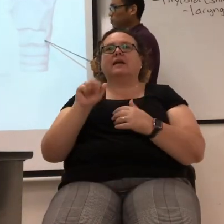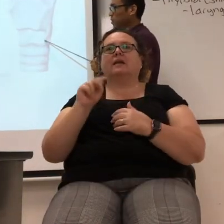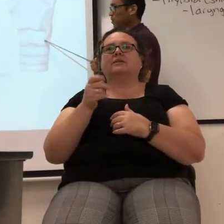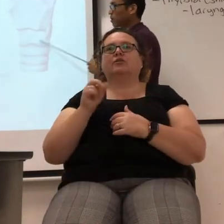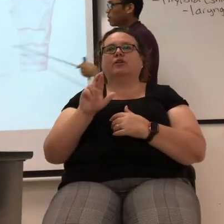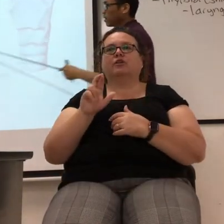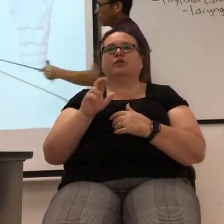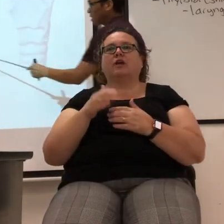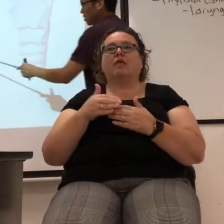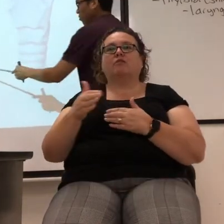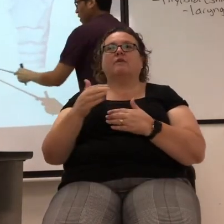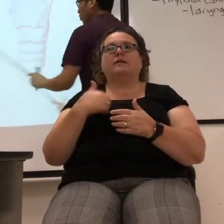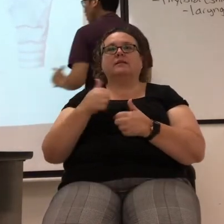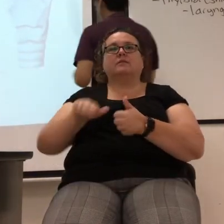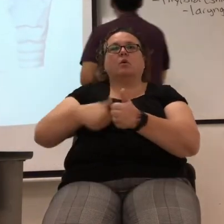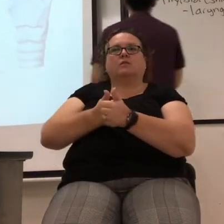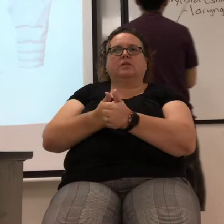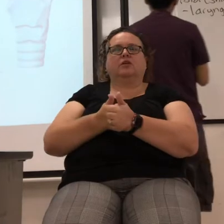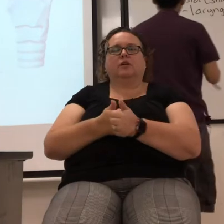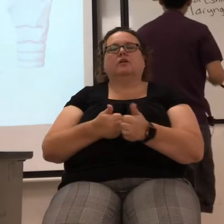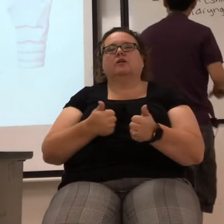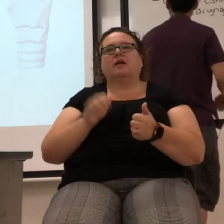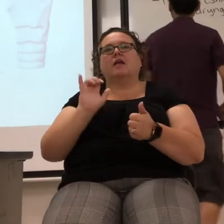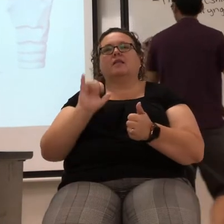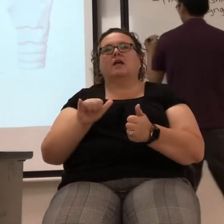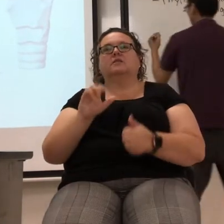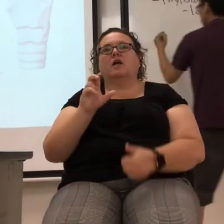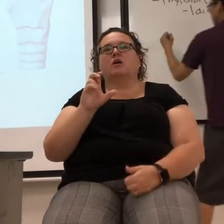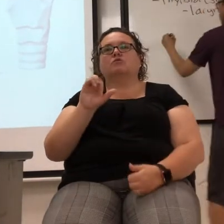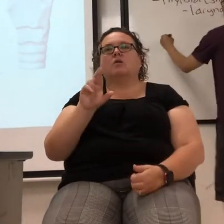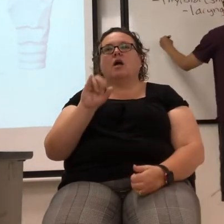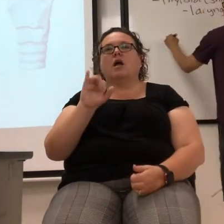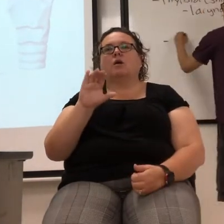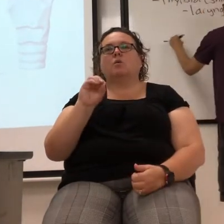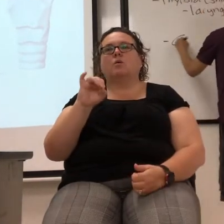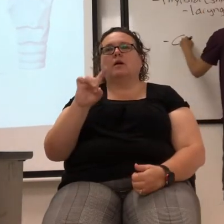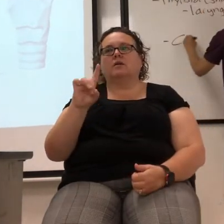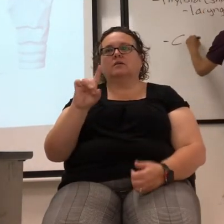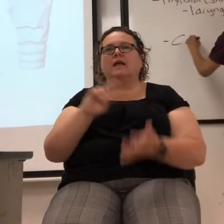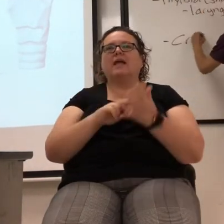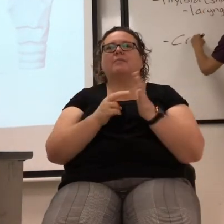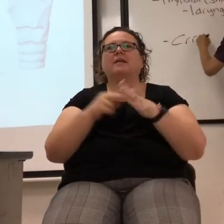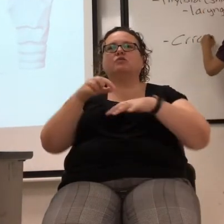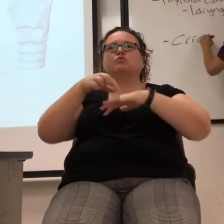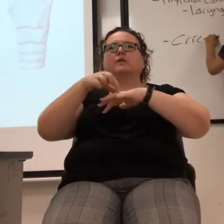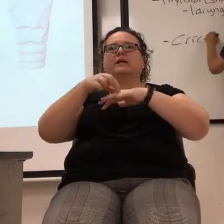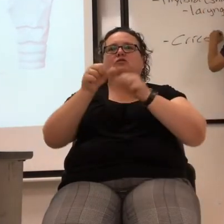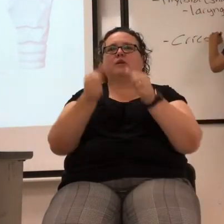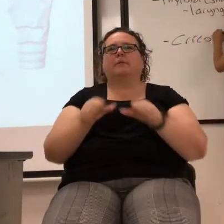ring is posterior. That's the cricoid cartilage. Means ring shape.